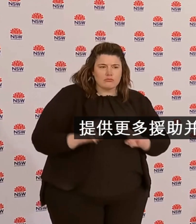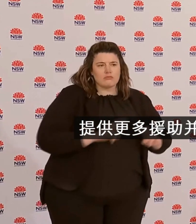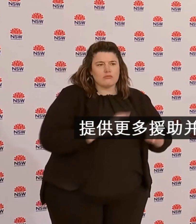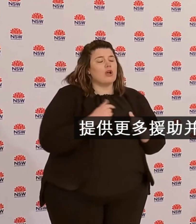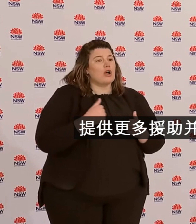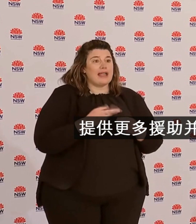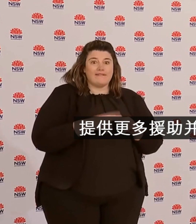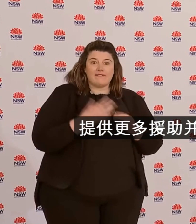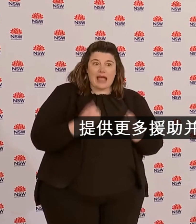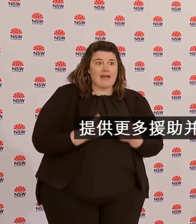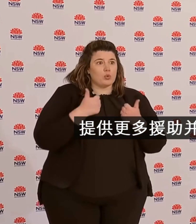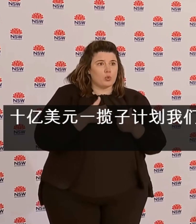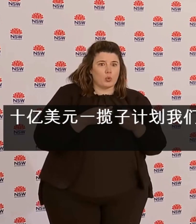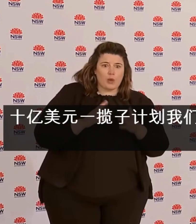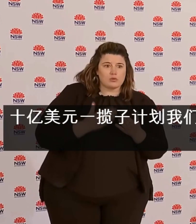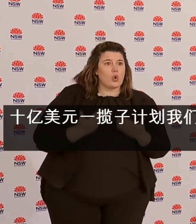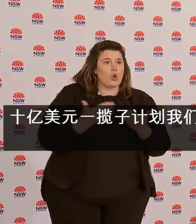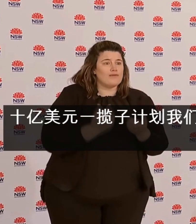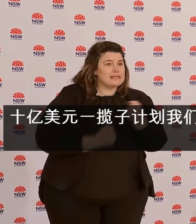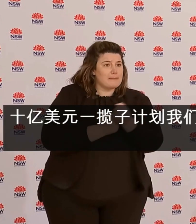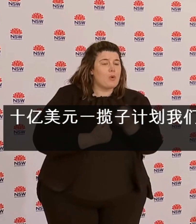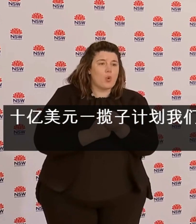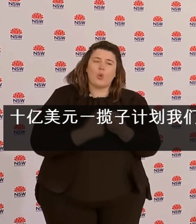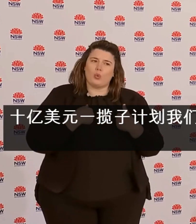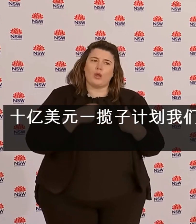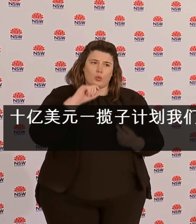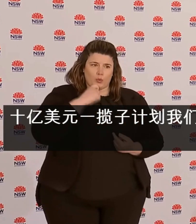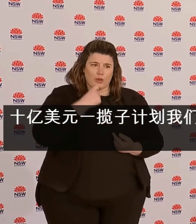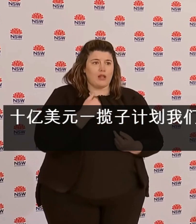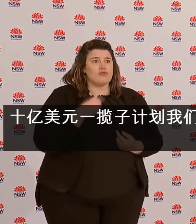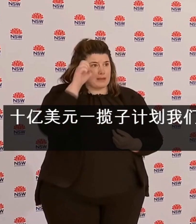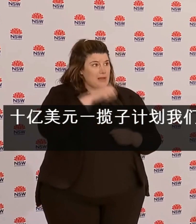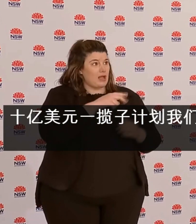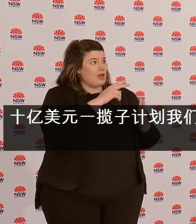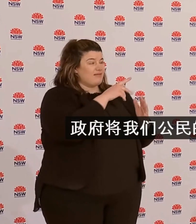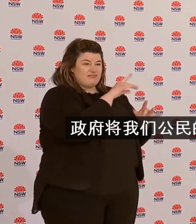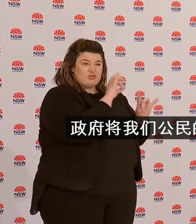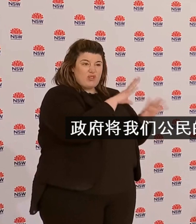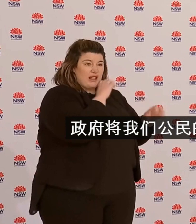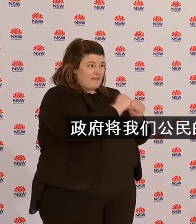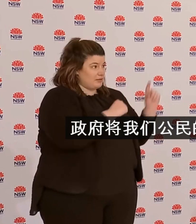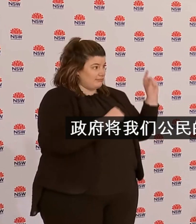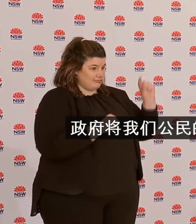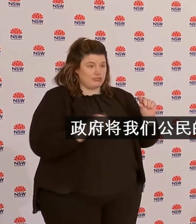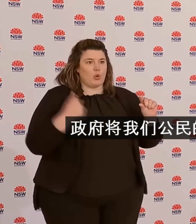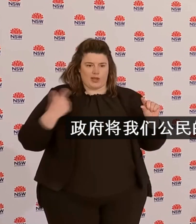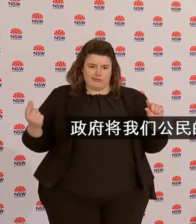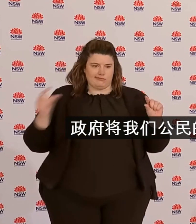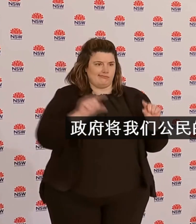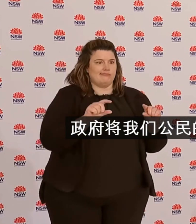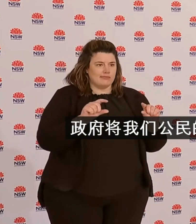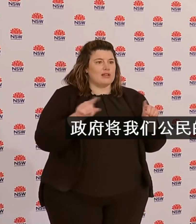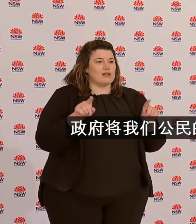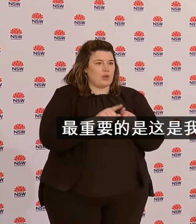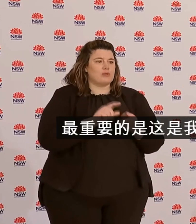remember, alongside the federal government's $1 billion package, we put in $4 billion. So please know our state government is putting the health and well-being of